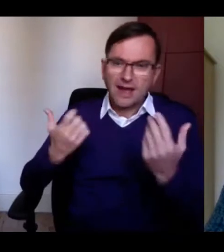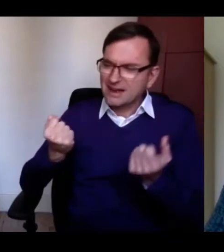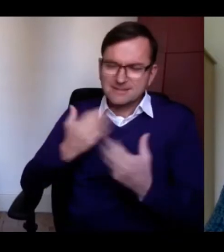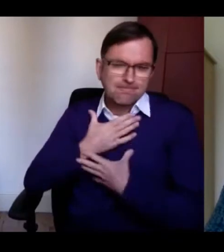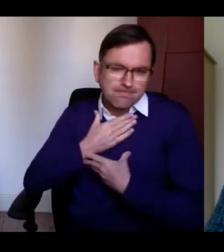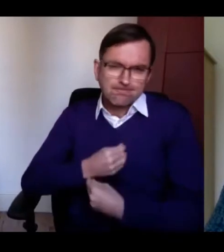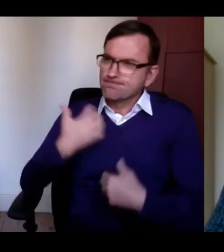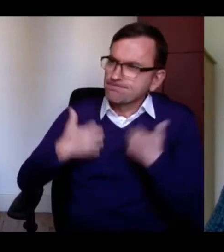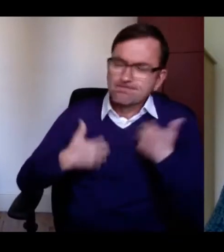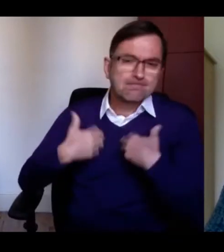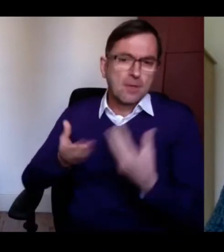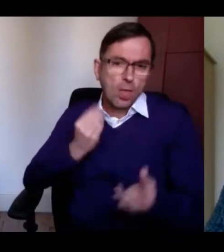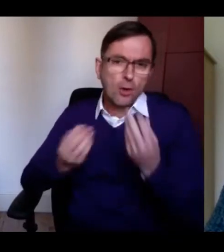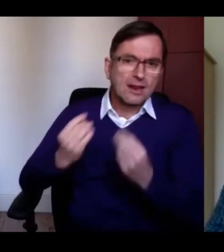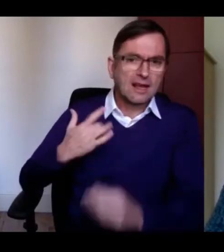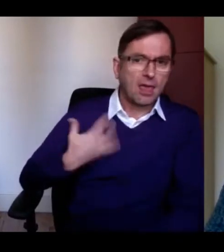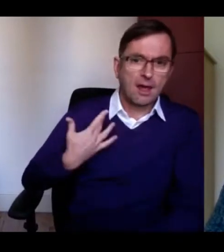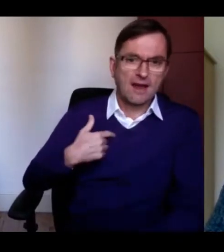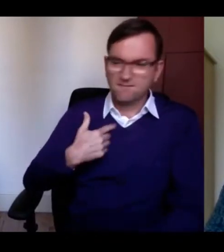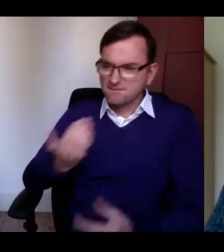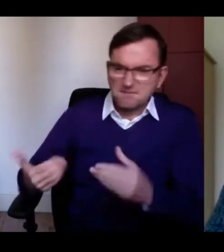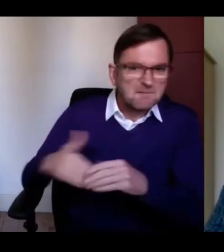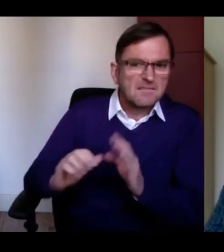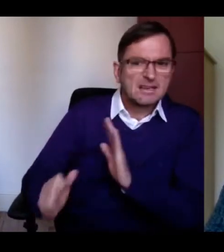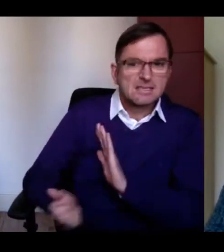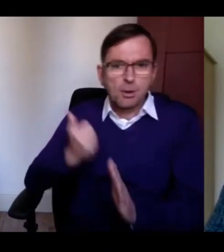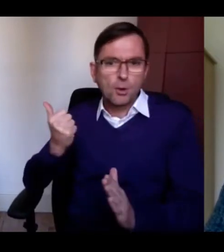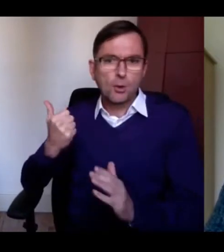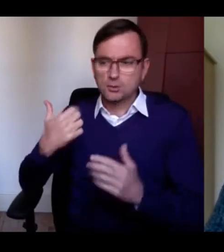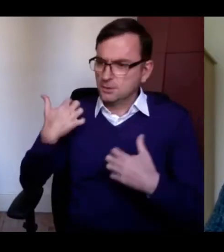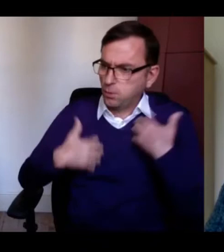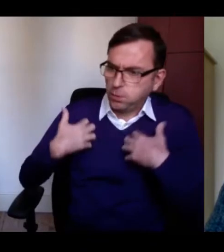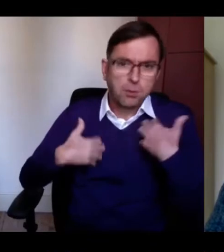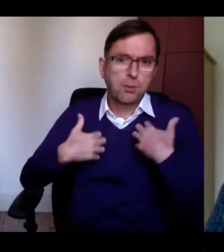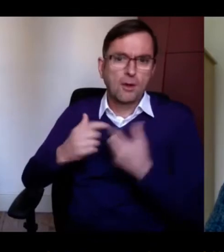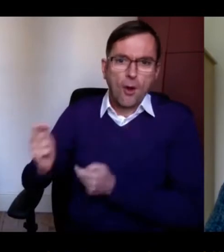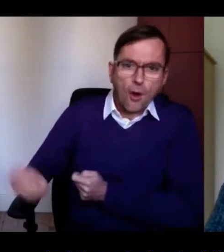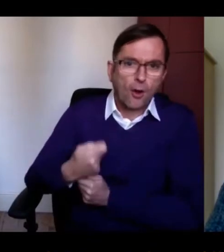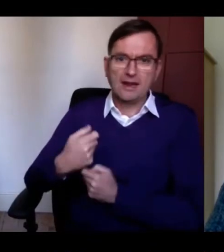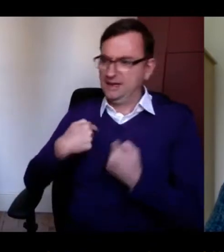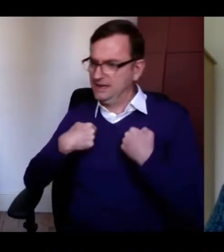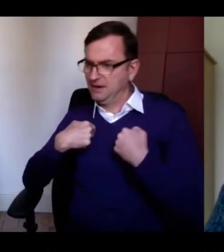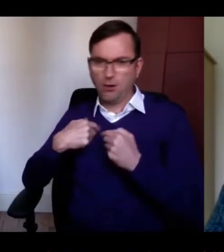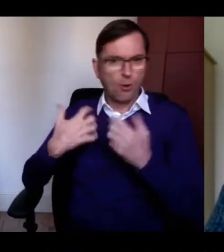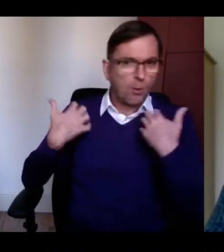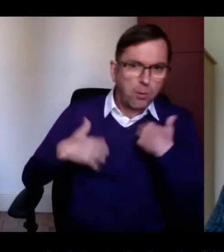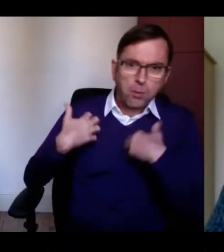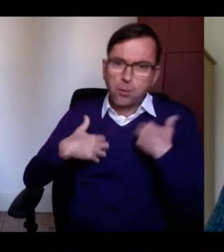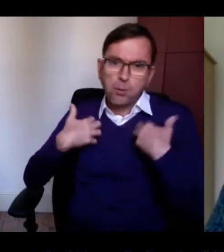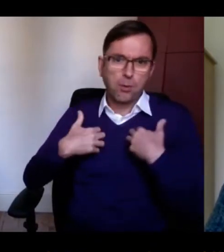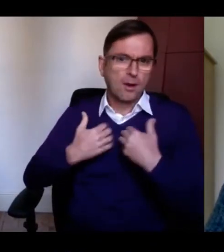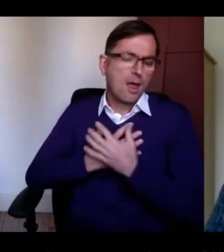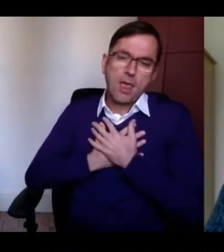And I learned really how to sort of what I wanted out of life by